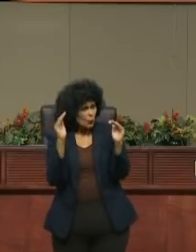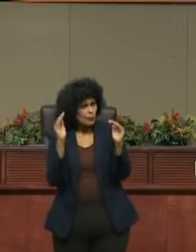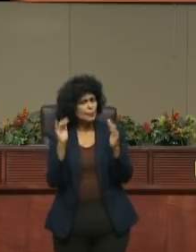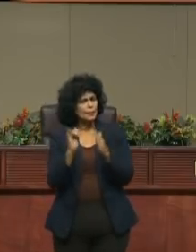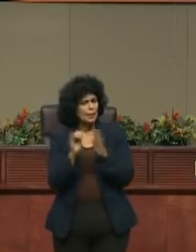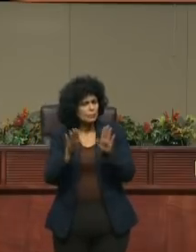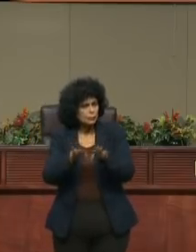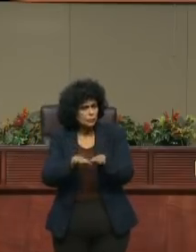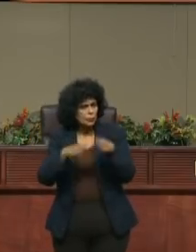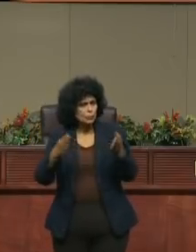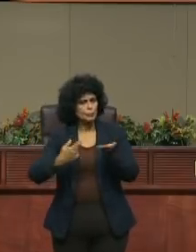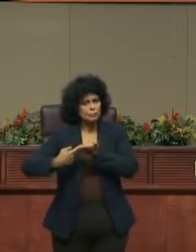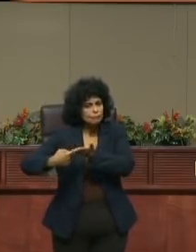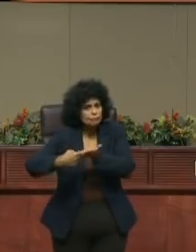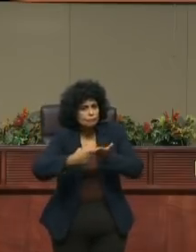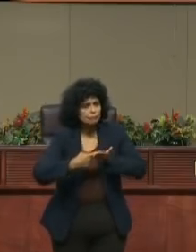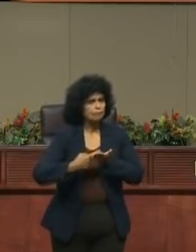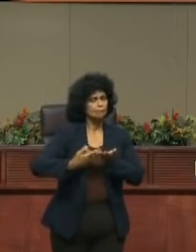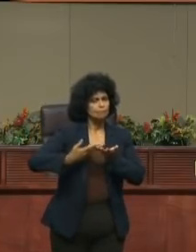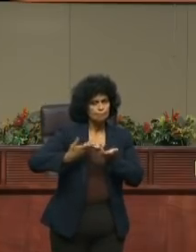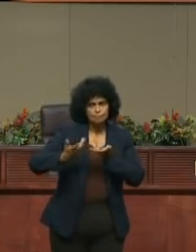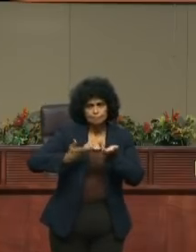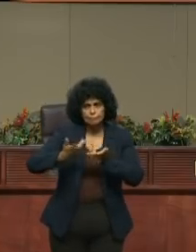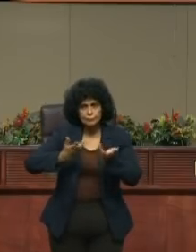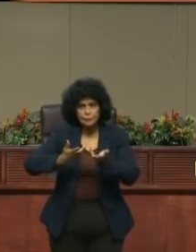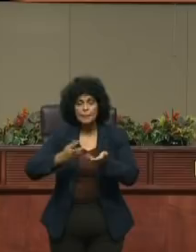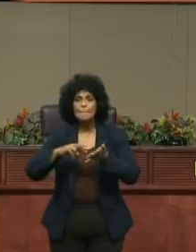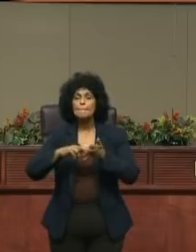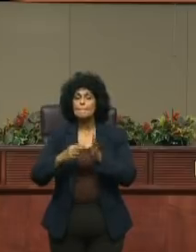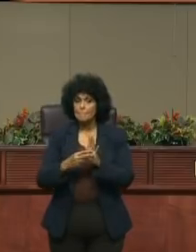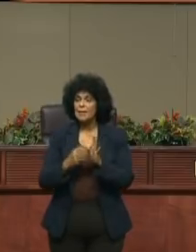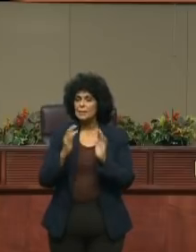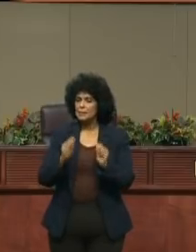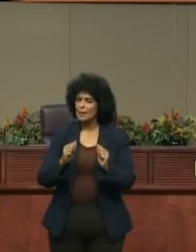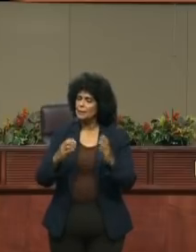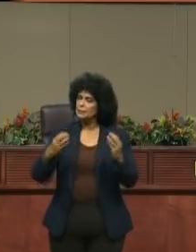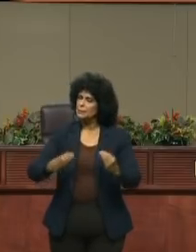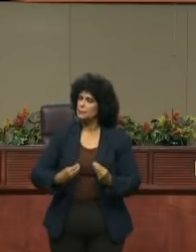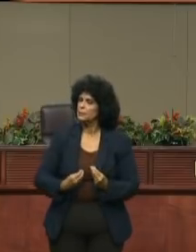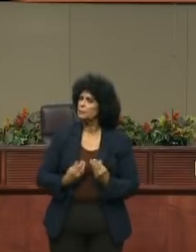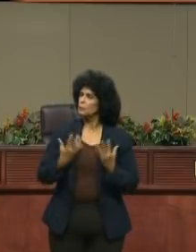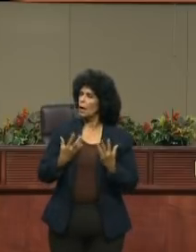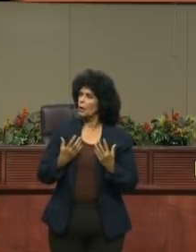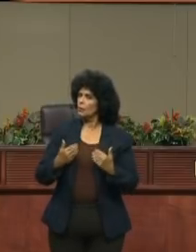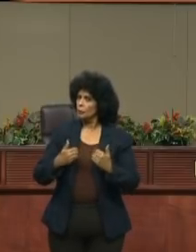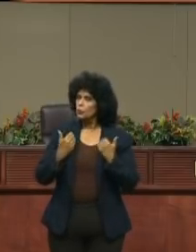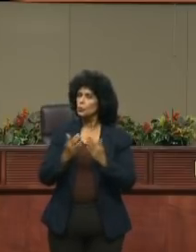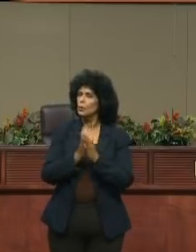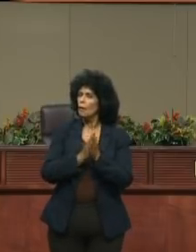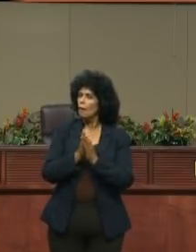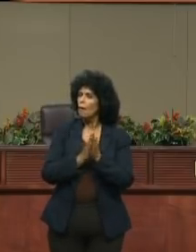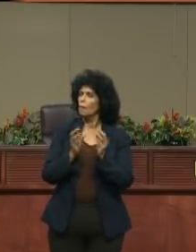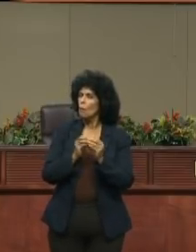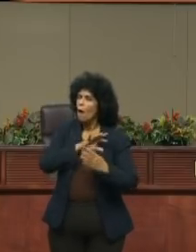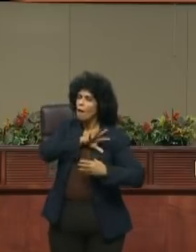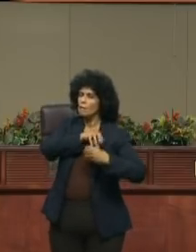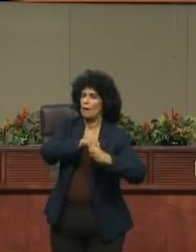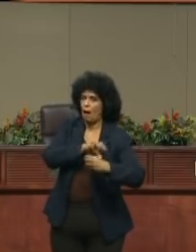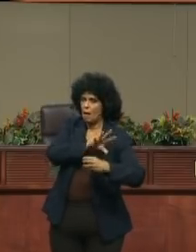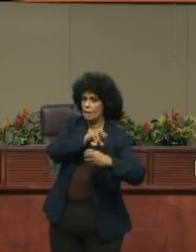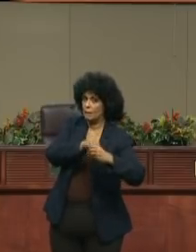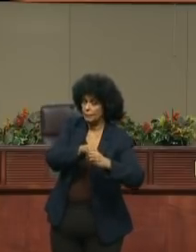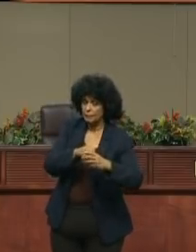of discussion, we will inspire and get our youth involved. The focus will be